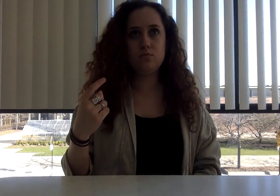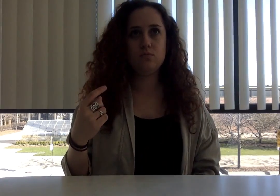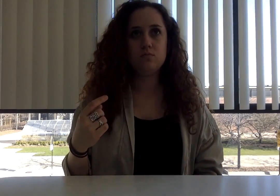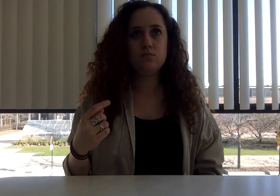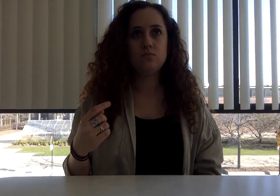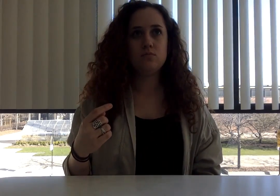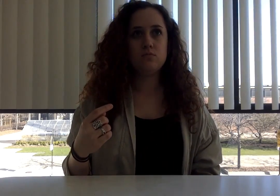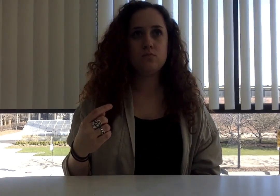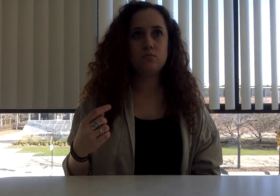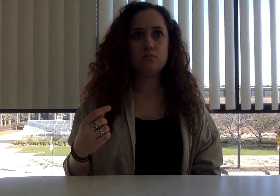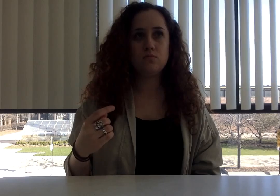Yeah.